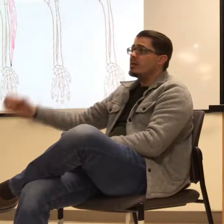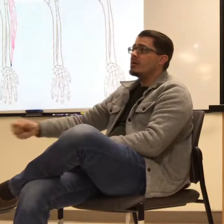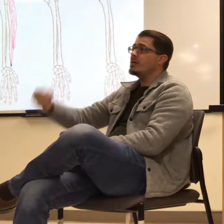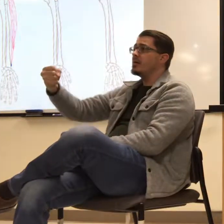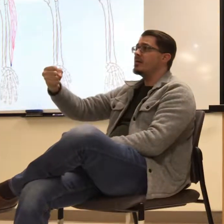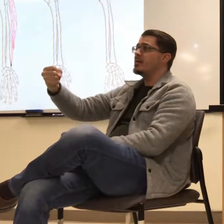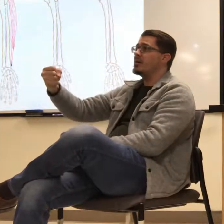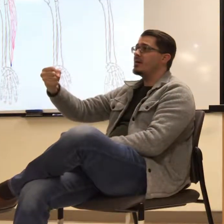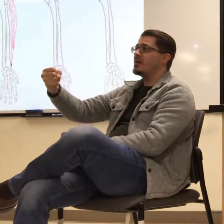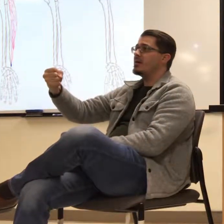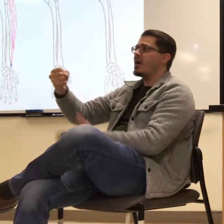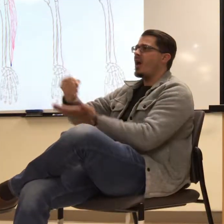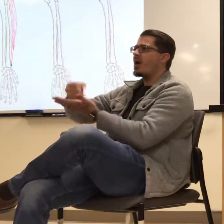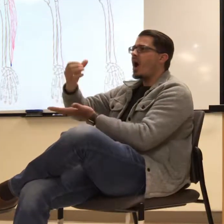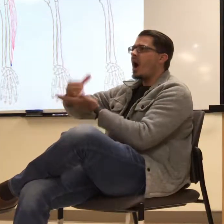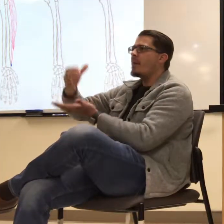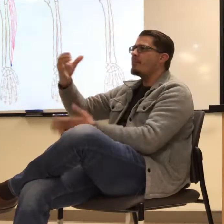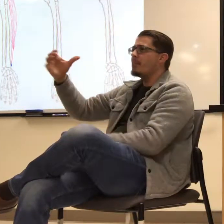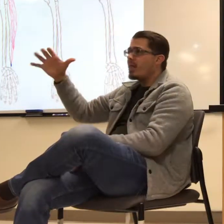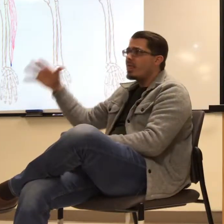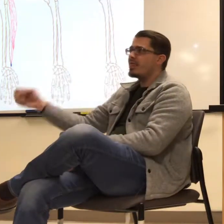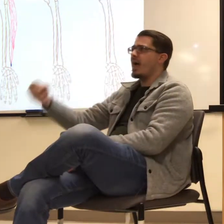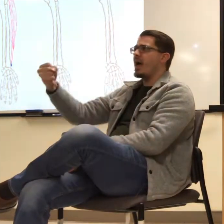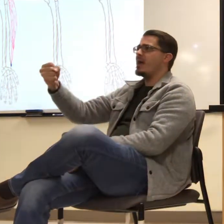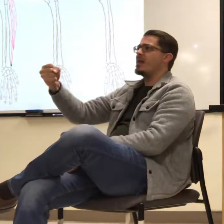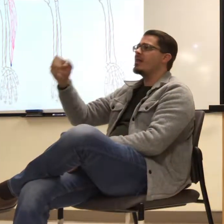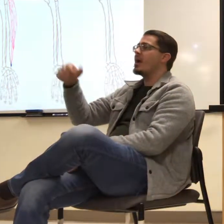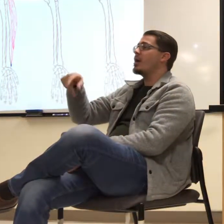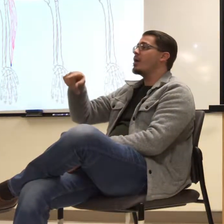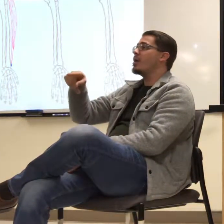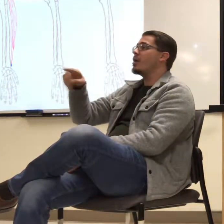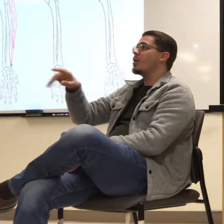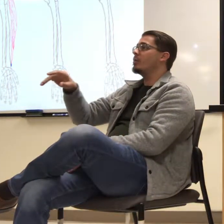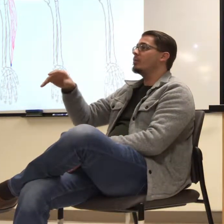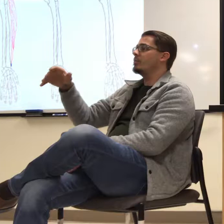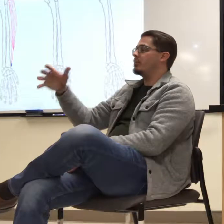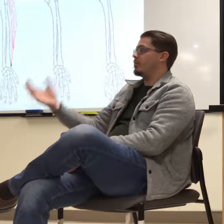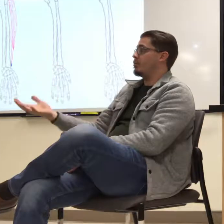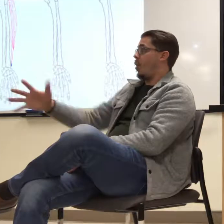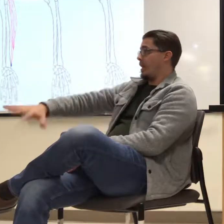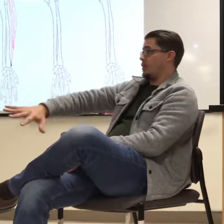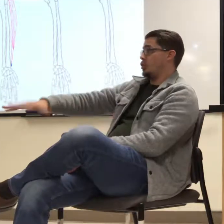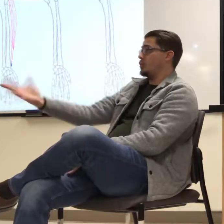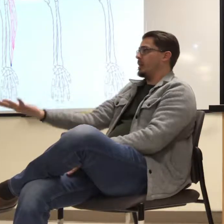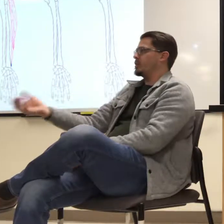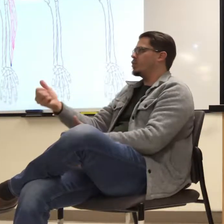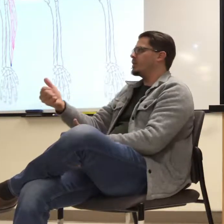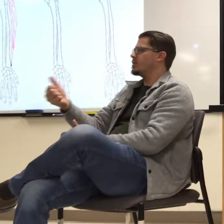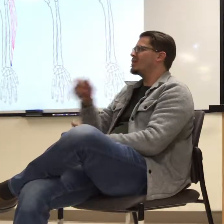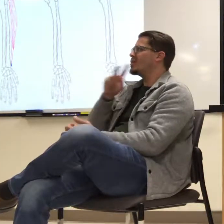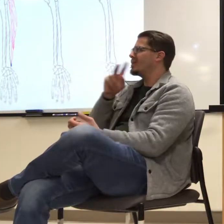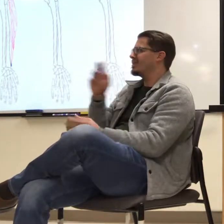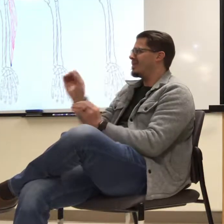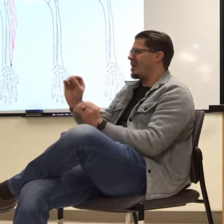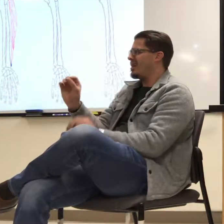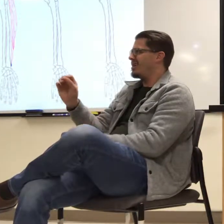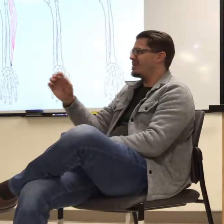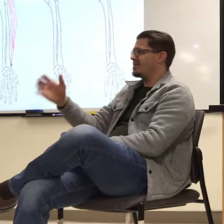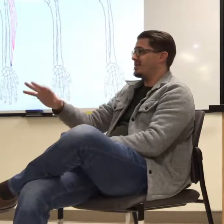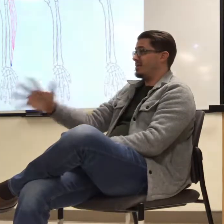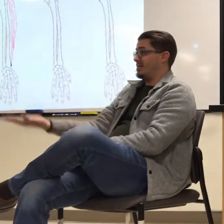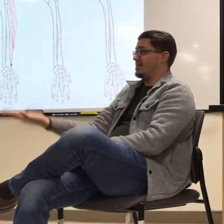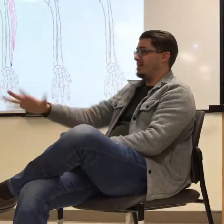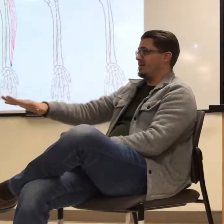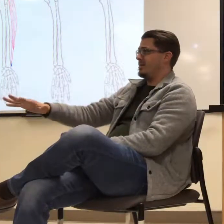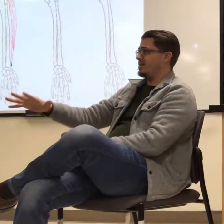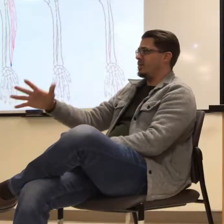cup, what is this? Is this pronation or supination? Well, it's kind of neither, isn't it? This is supination, this is pronation.